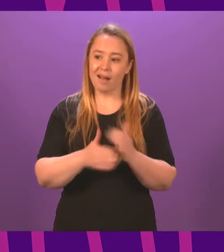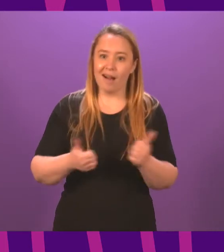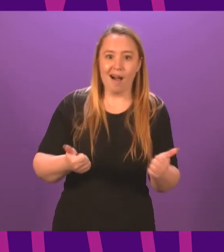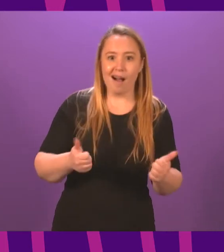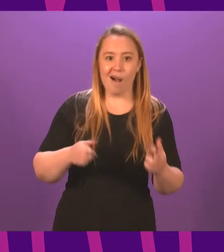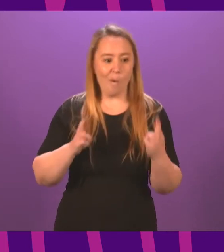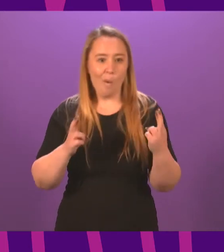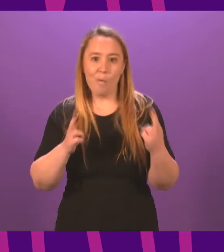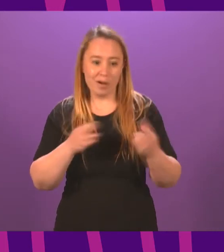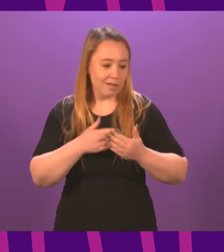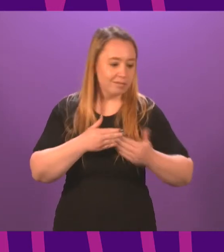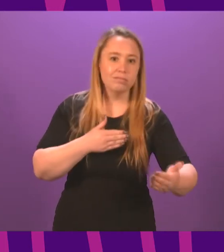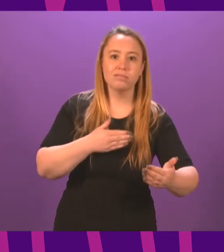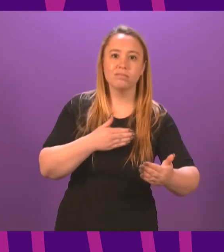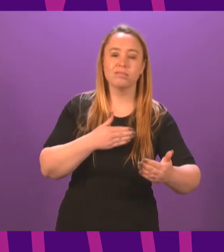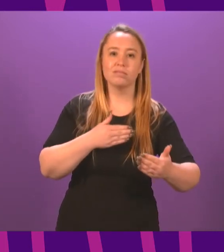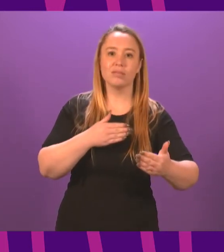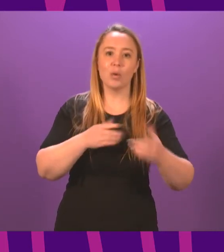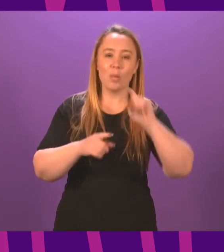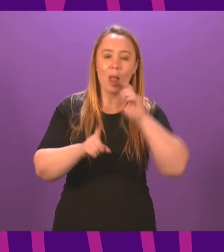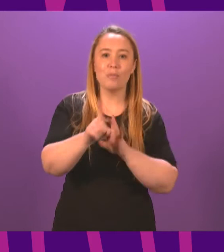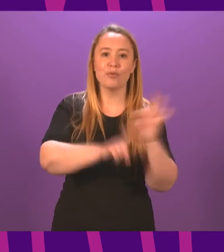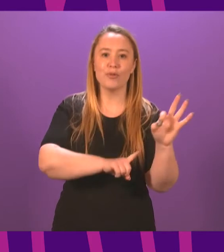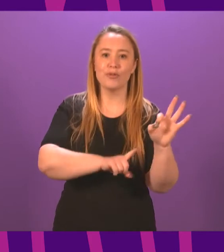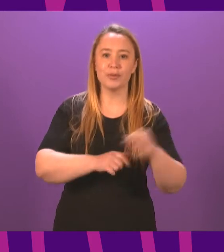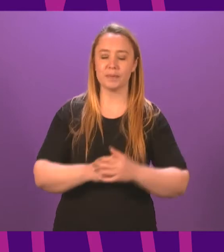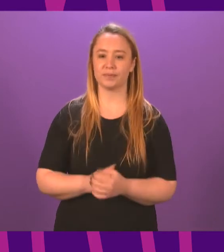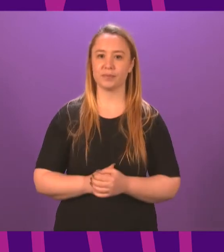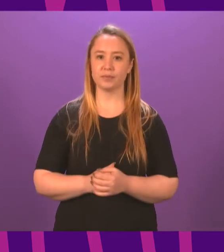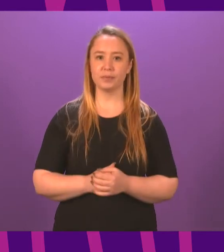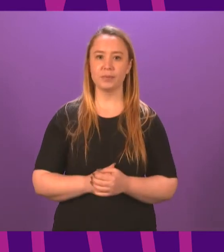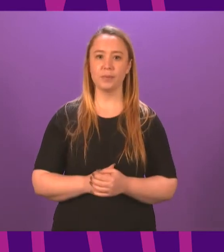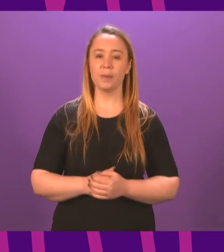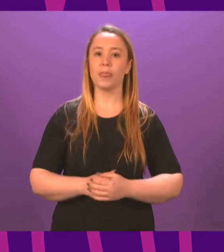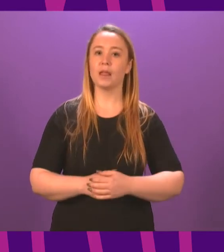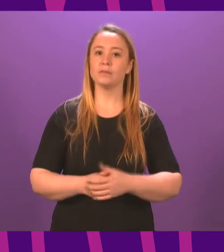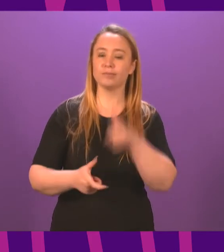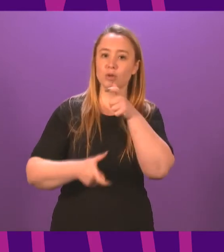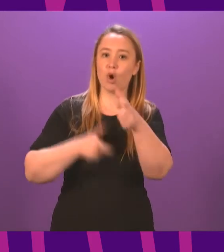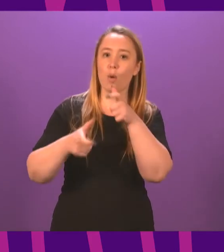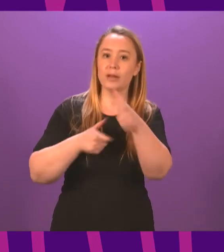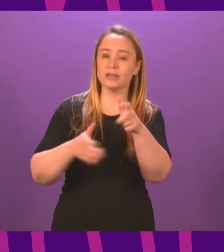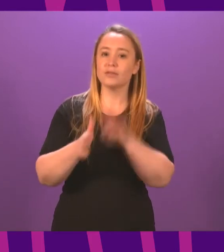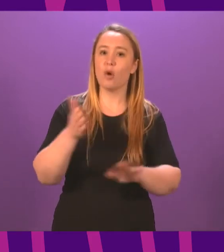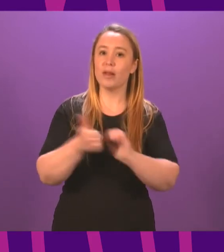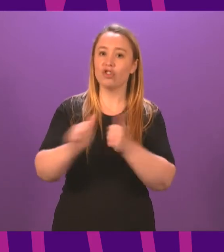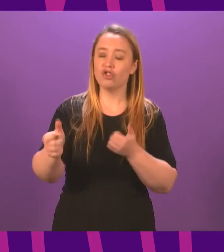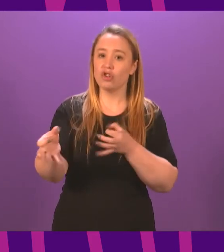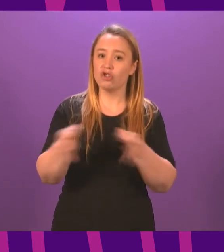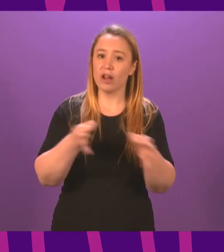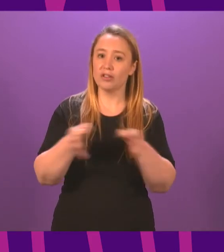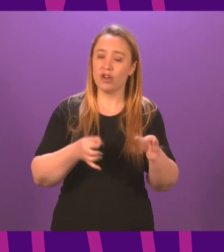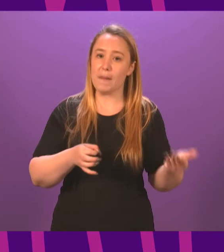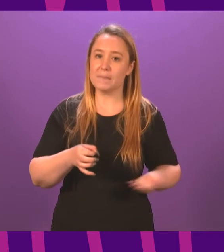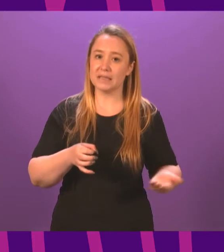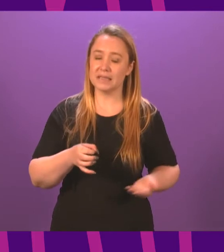that there is a way out of this crisis. I note yesterday's comments from the Department for Business, Energy and Industrial Strategy that the UK has secured